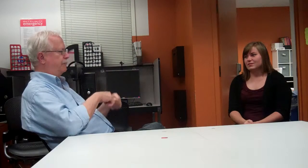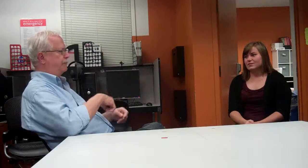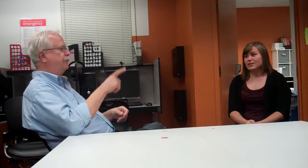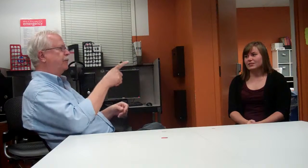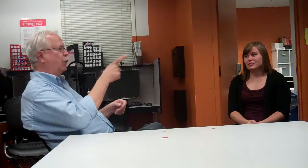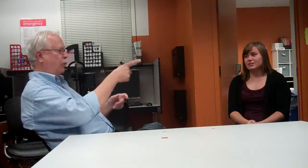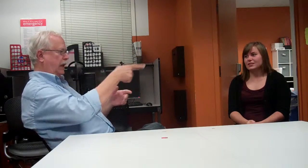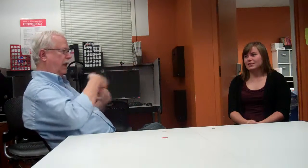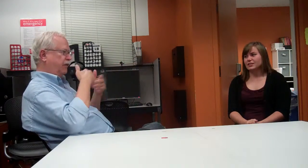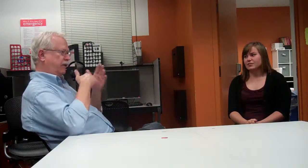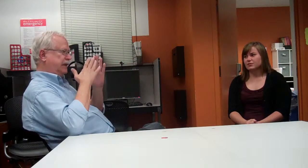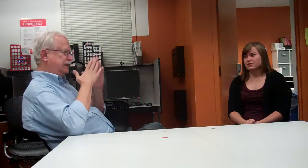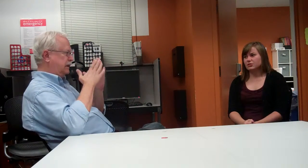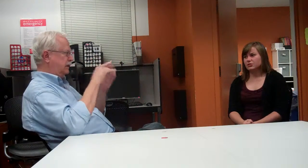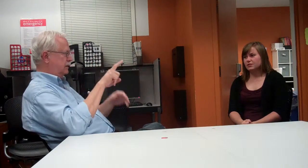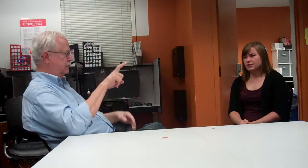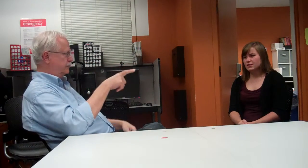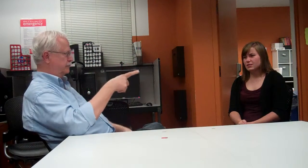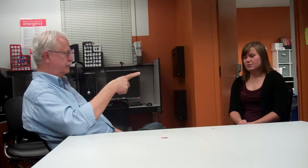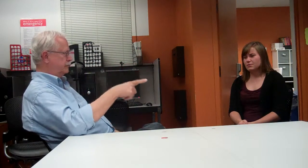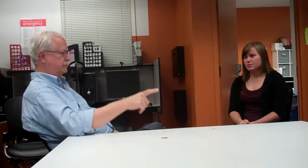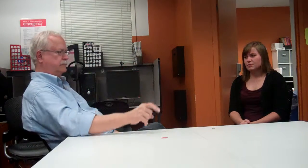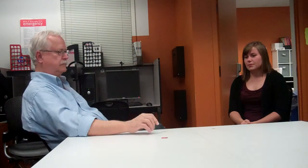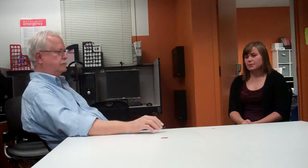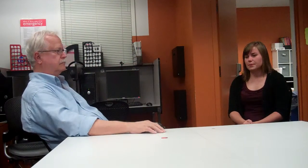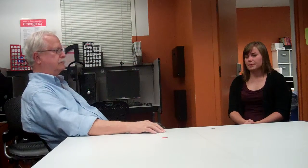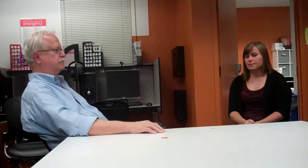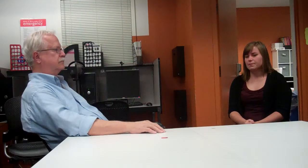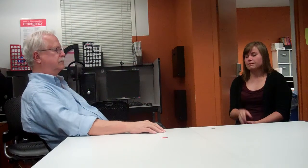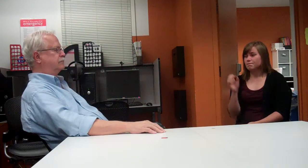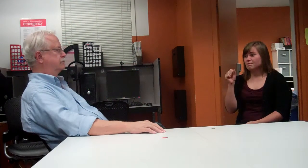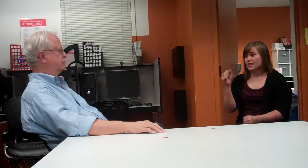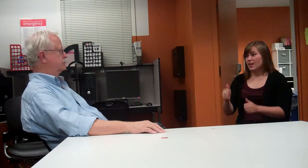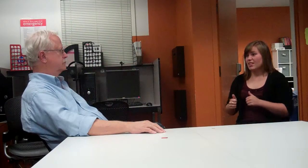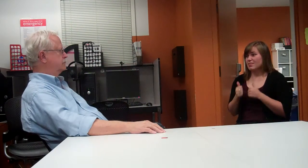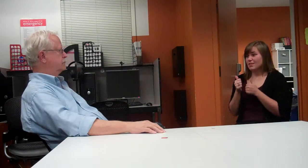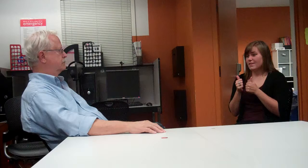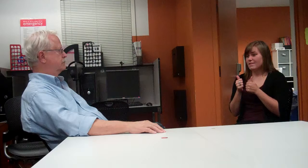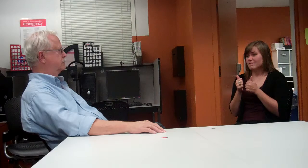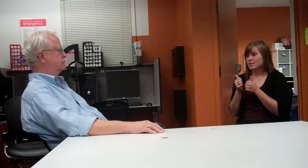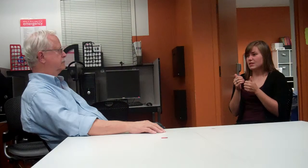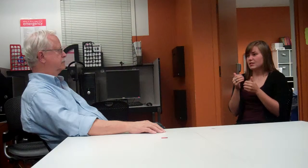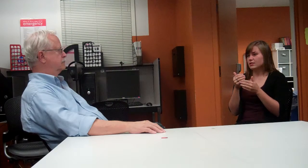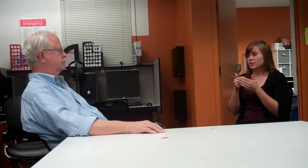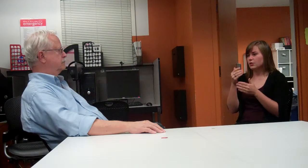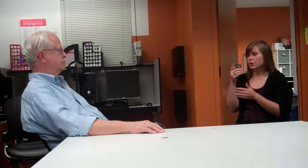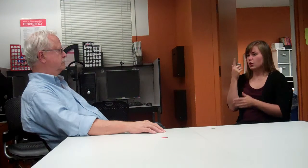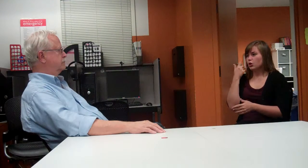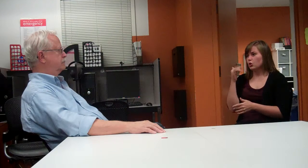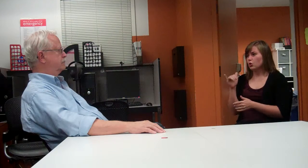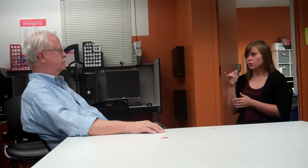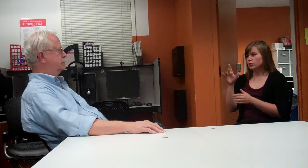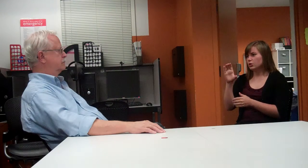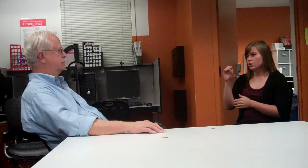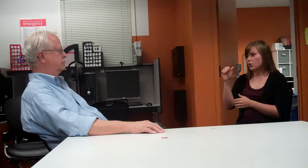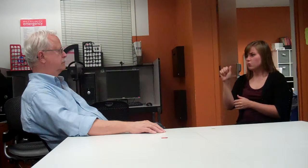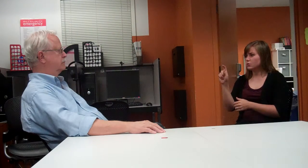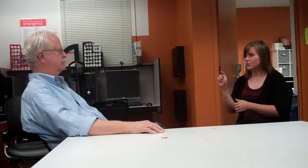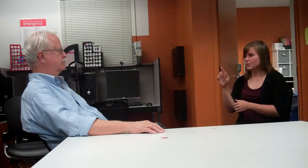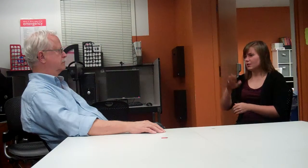Yeah, it's a really nice area. Do you live in the city? Yeah, I live downtown in the Gold Coast area by Clark